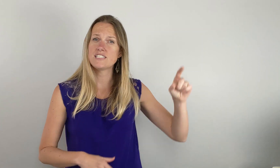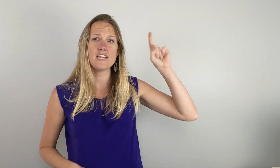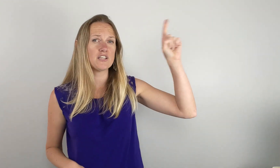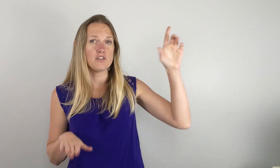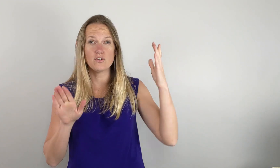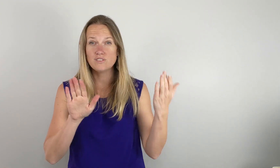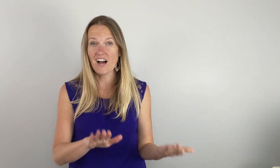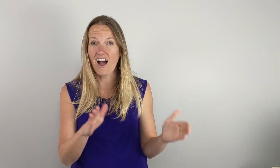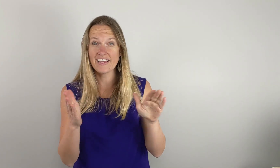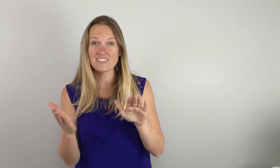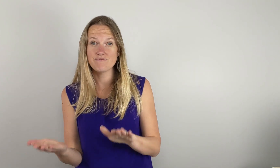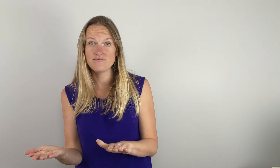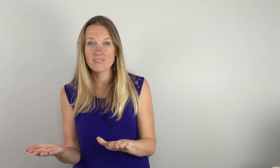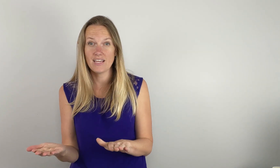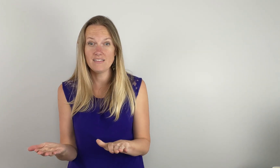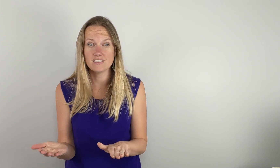sake, you died. Okay, let's